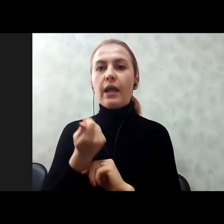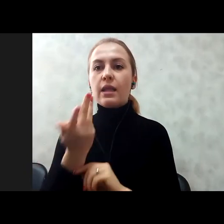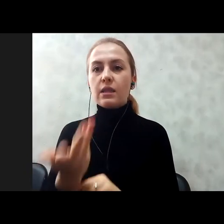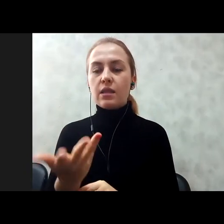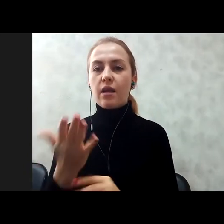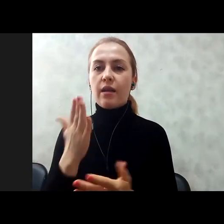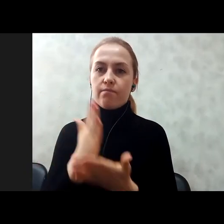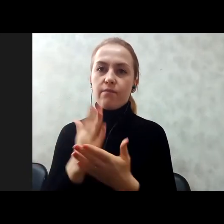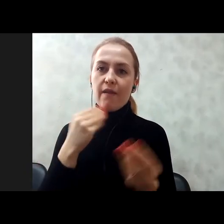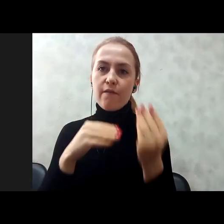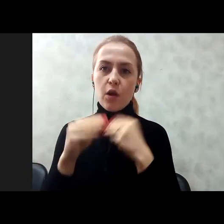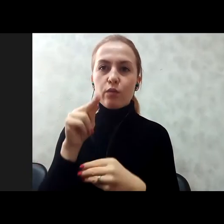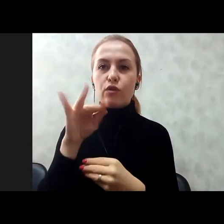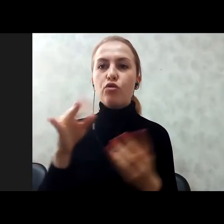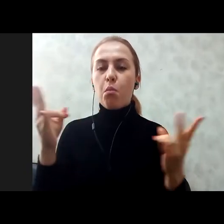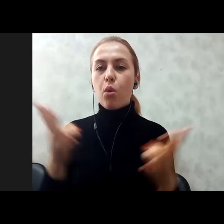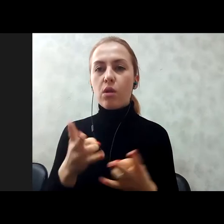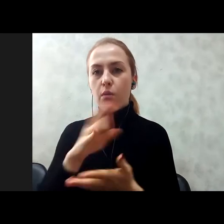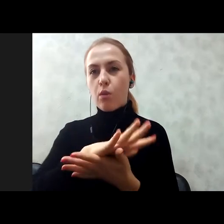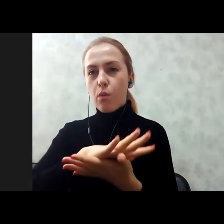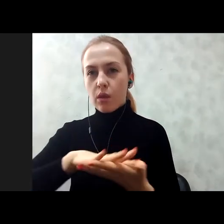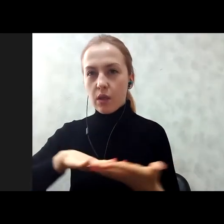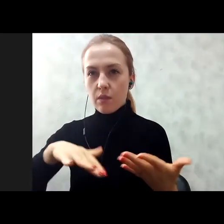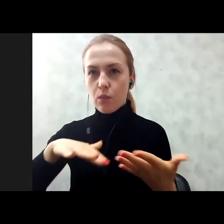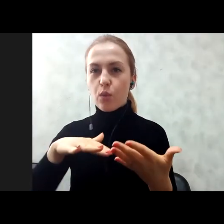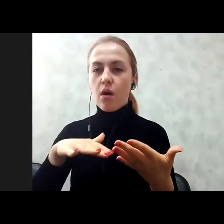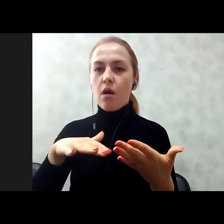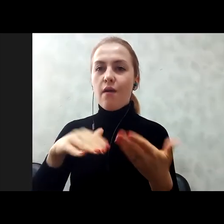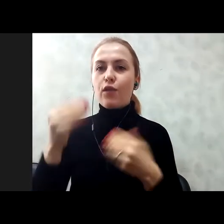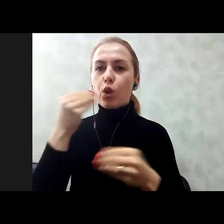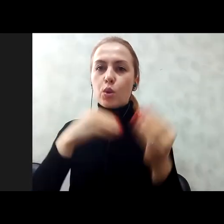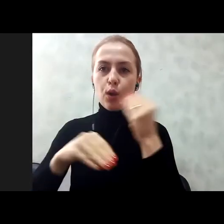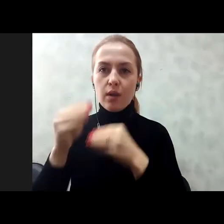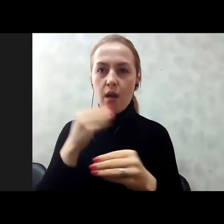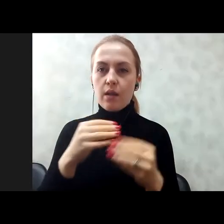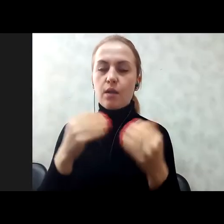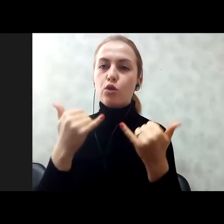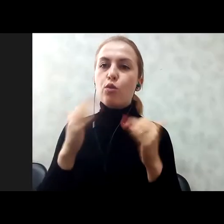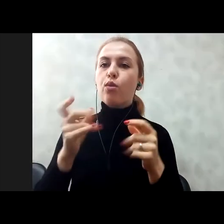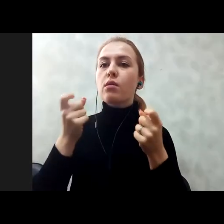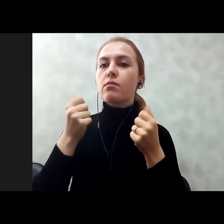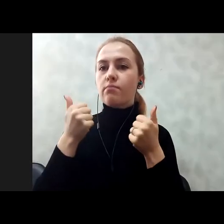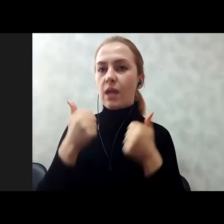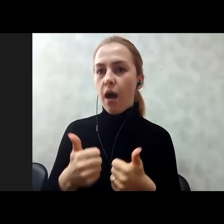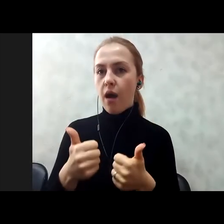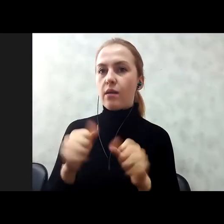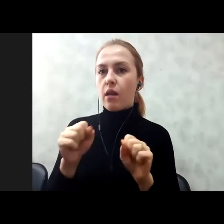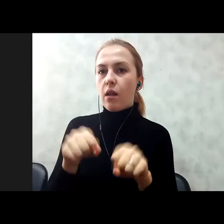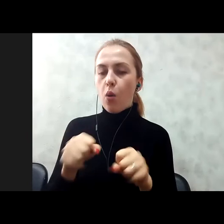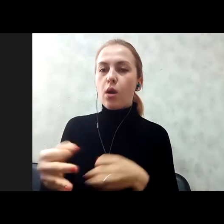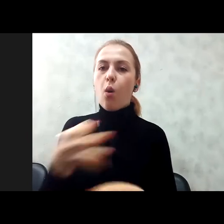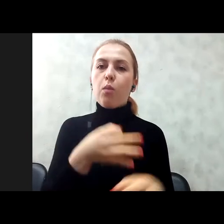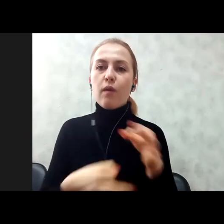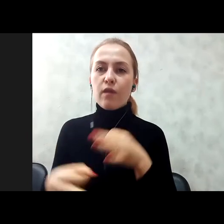those quotas. We will analyze the efficiency of this implementation today, I hope, and we will have